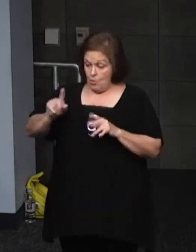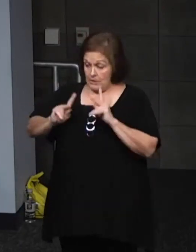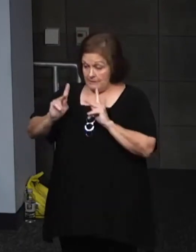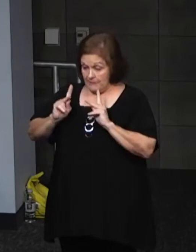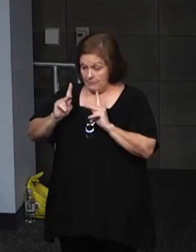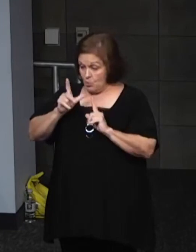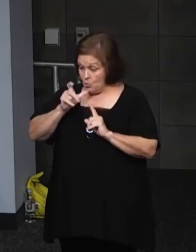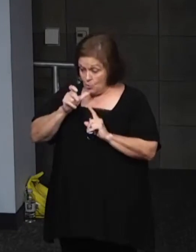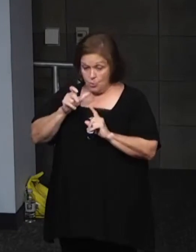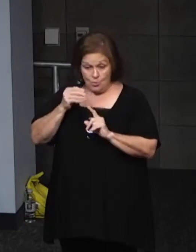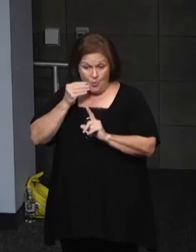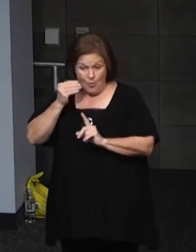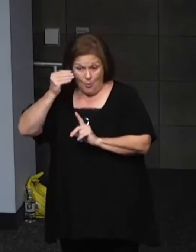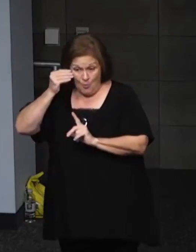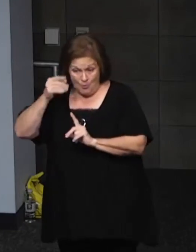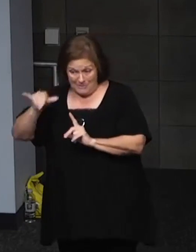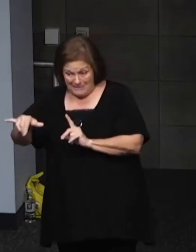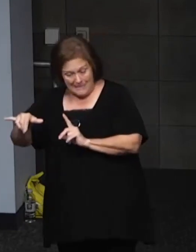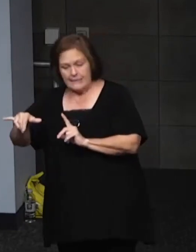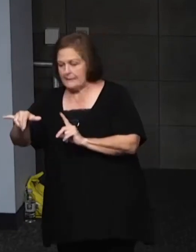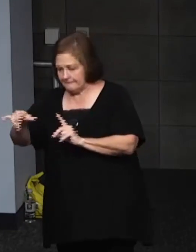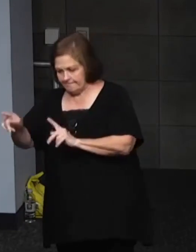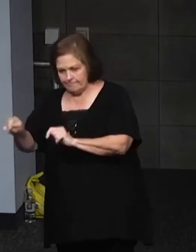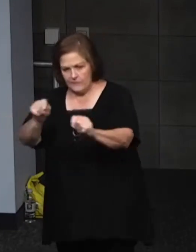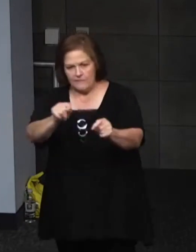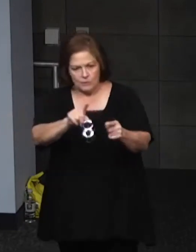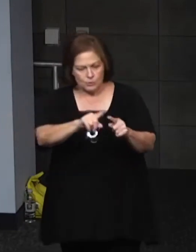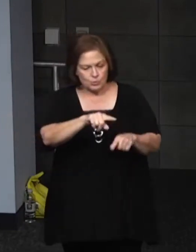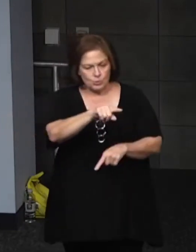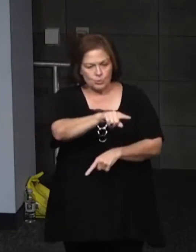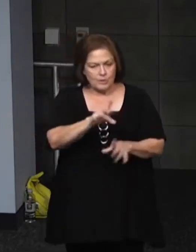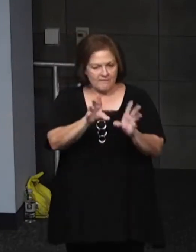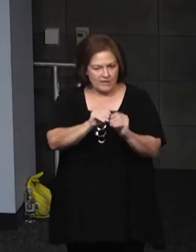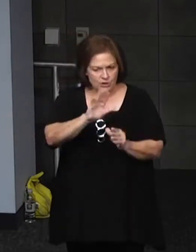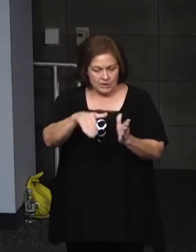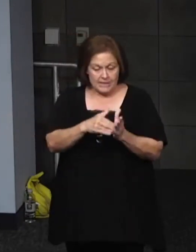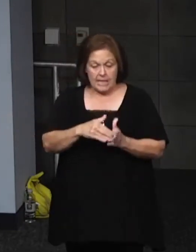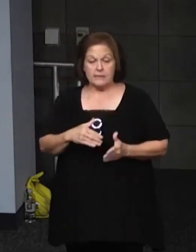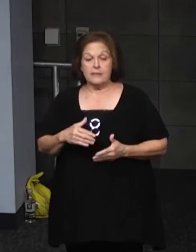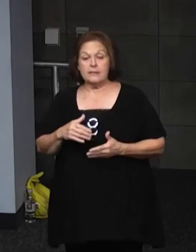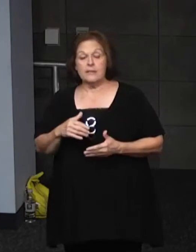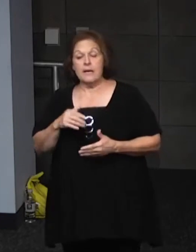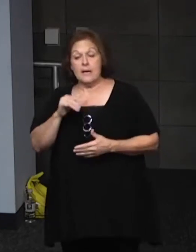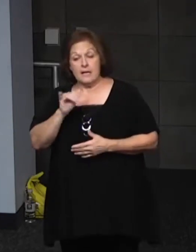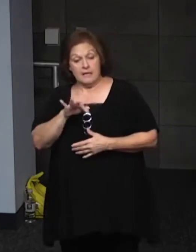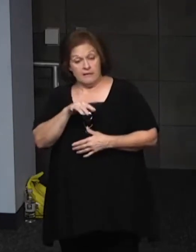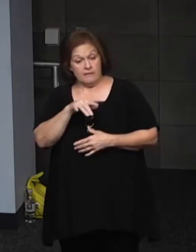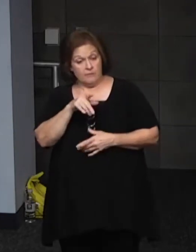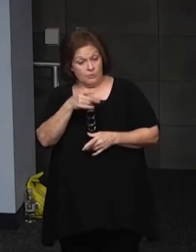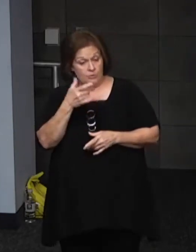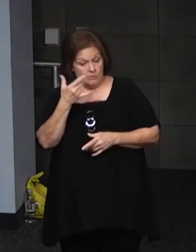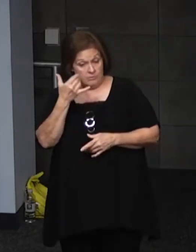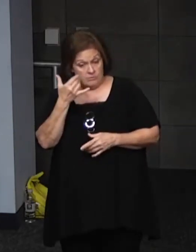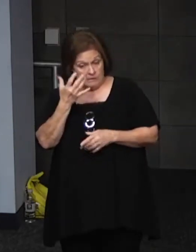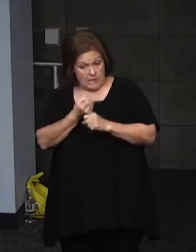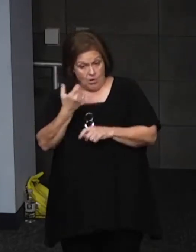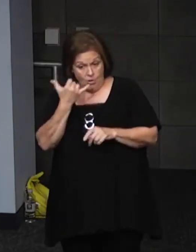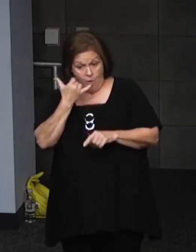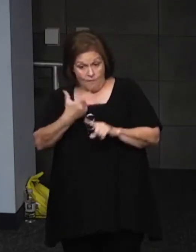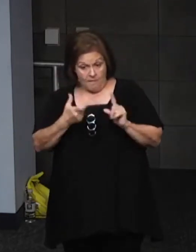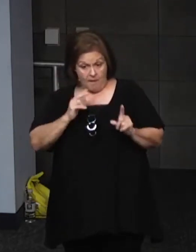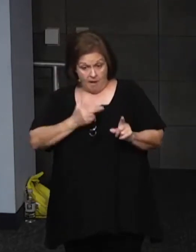homes into that convention center. That is in progress. If you are someone who you got a call from us last night